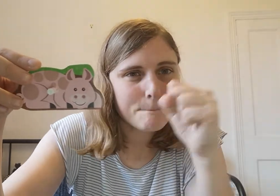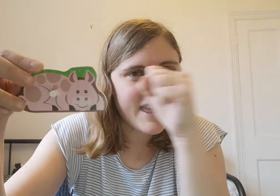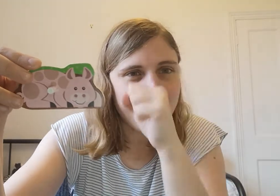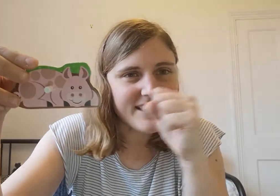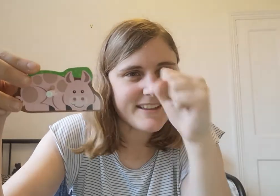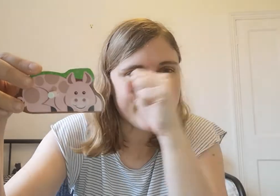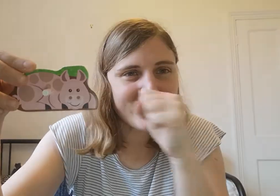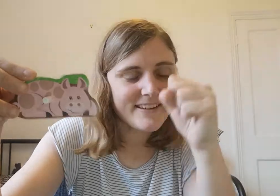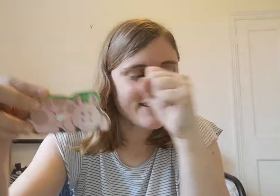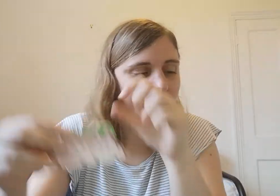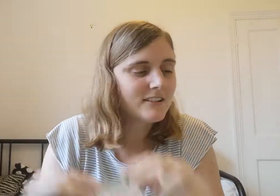Pig.